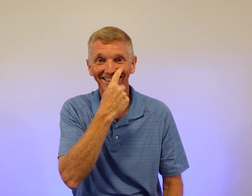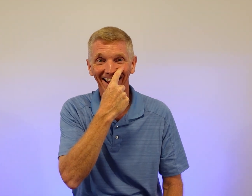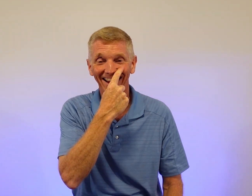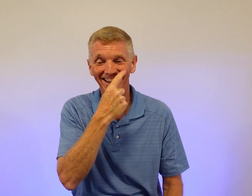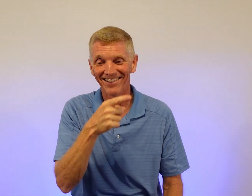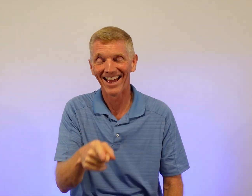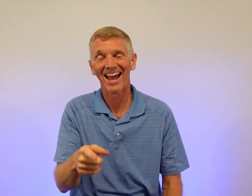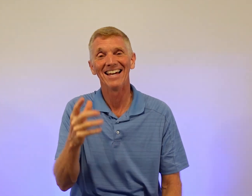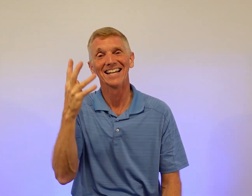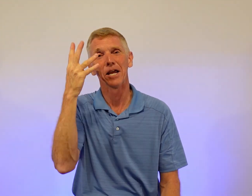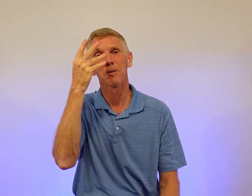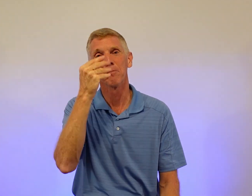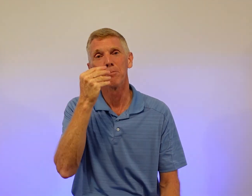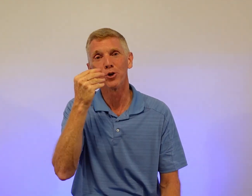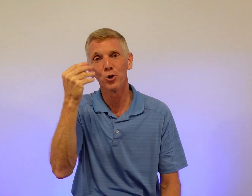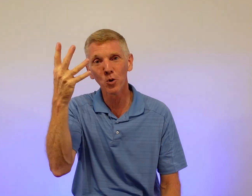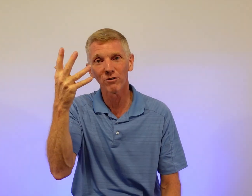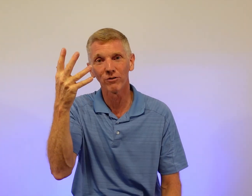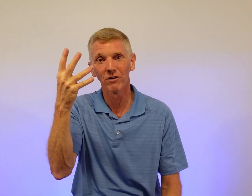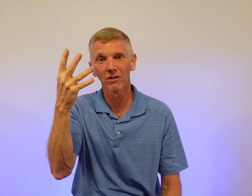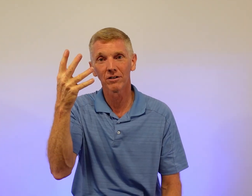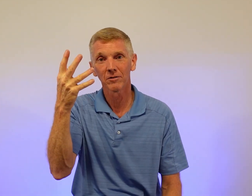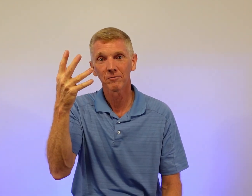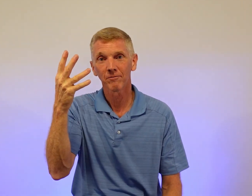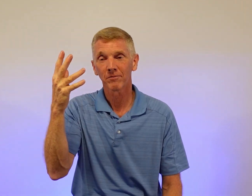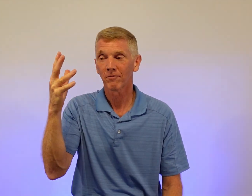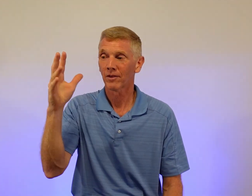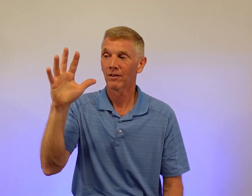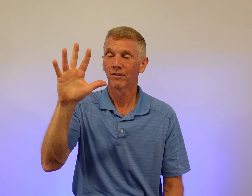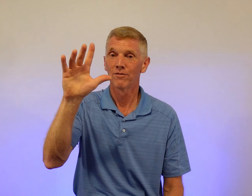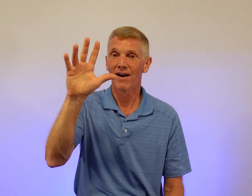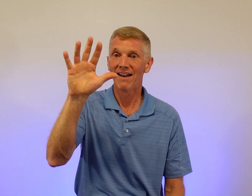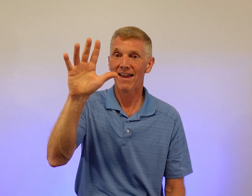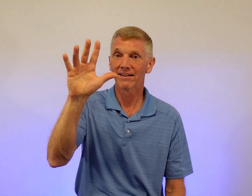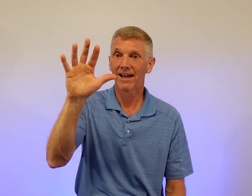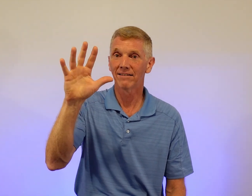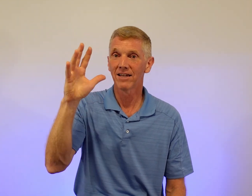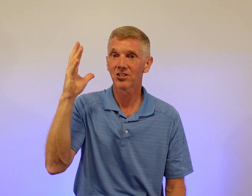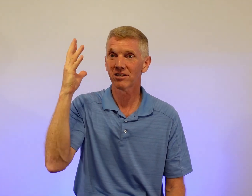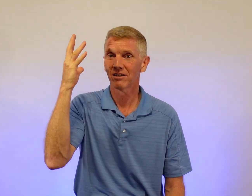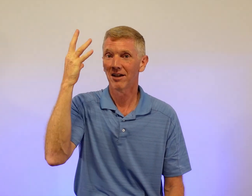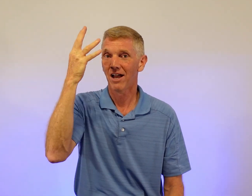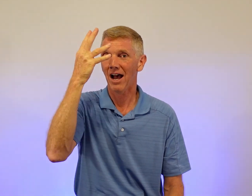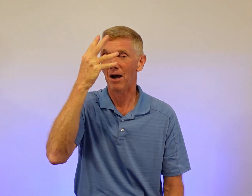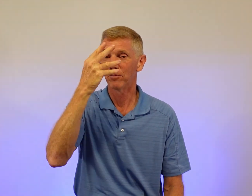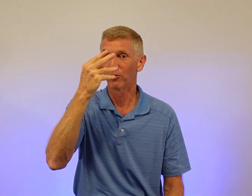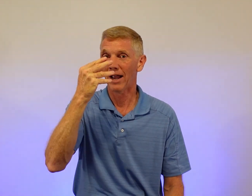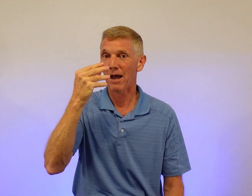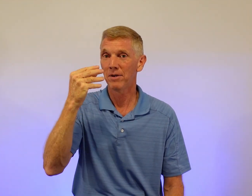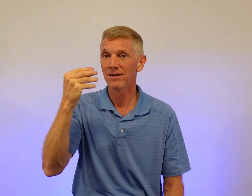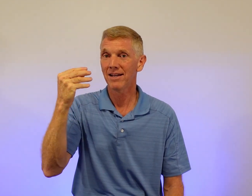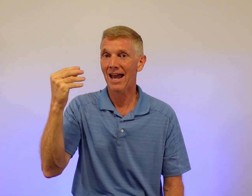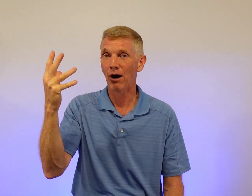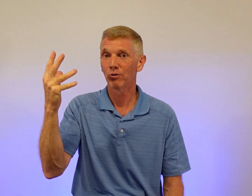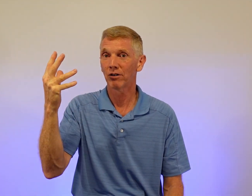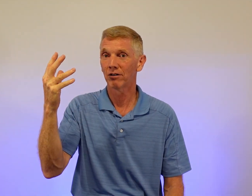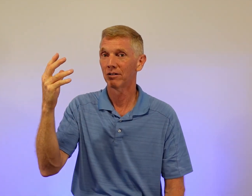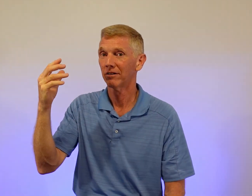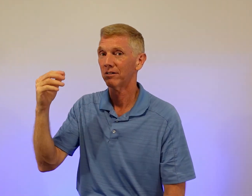Okay, that is a beautiful 5-hand like this. I'm grabbing and out. Give